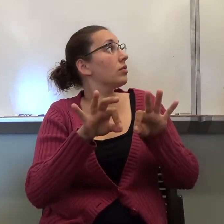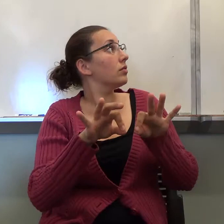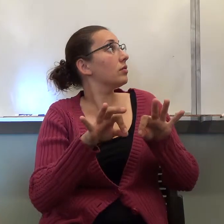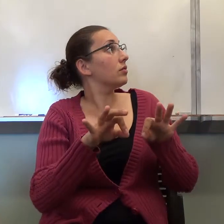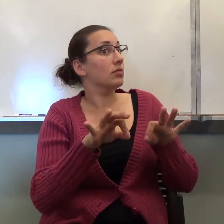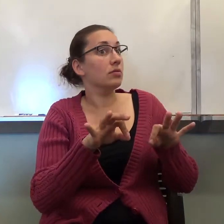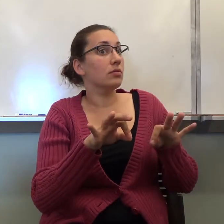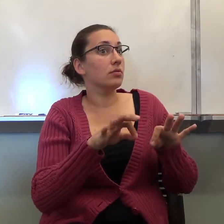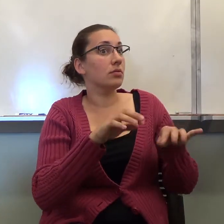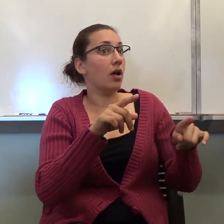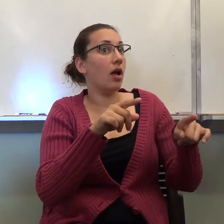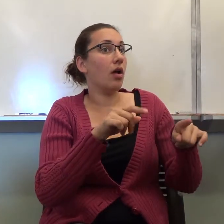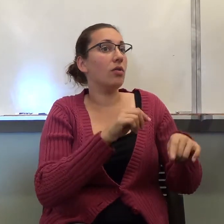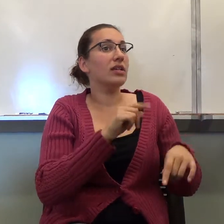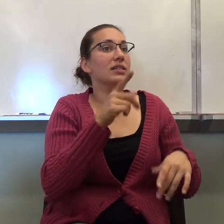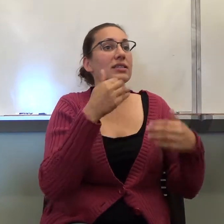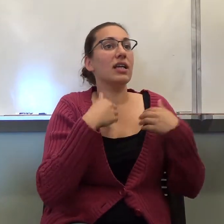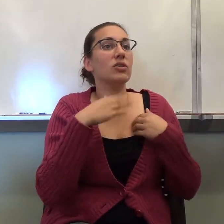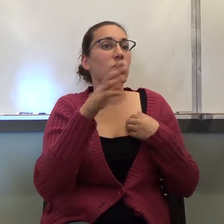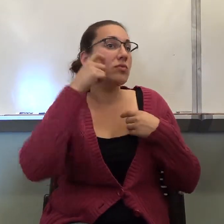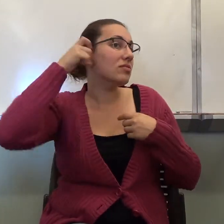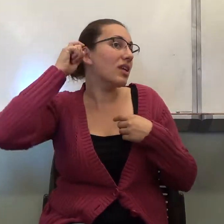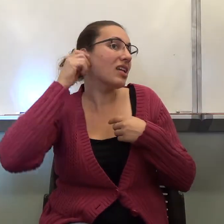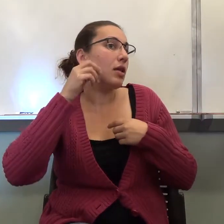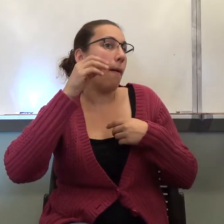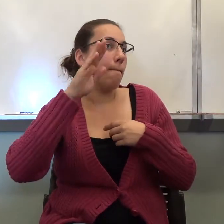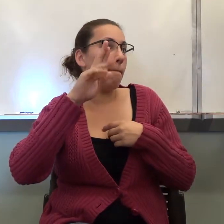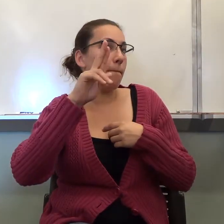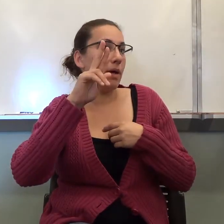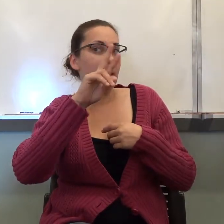Sandra has something buzzing. I think it may be the hearing aids.